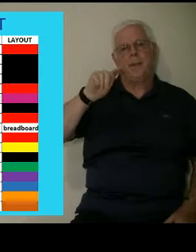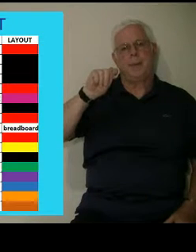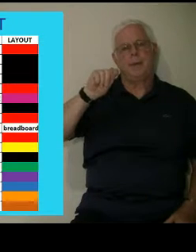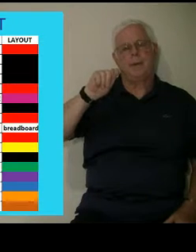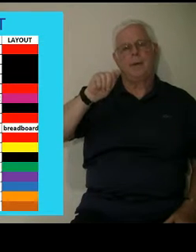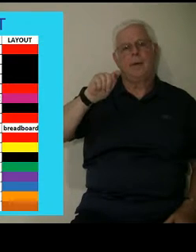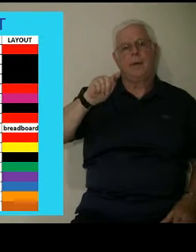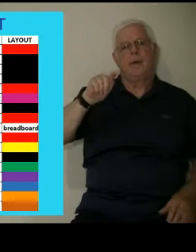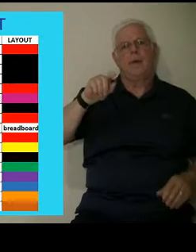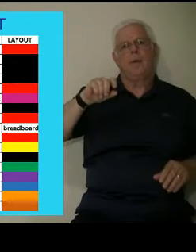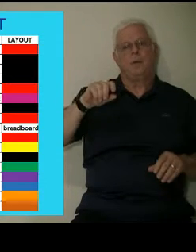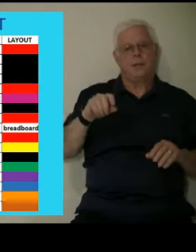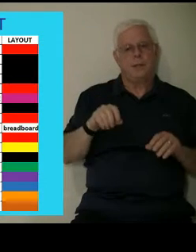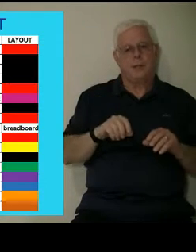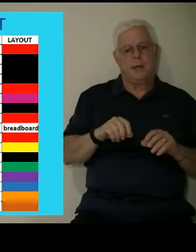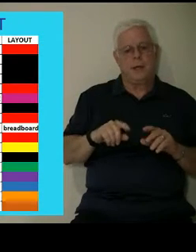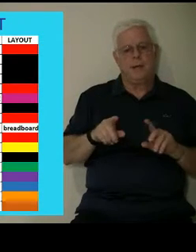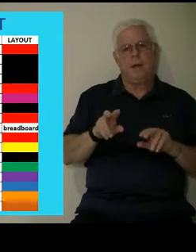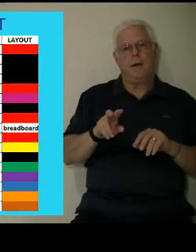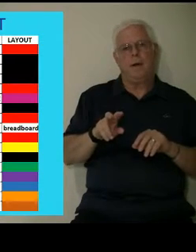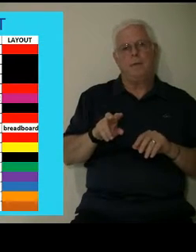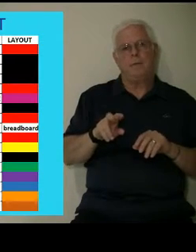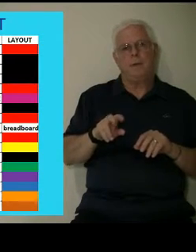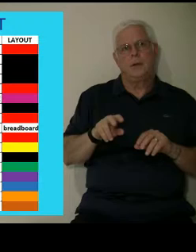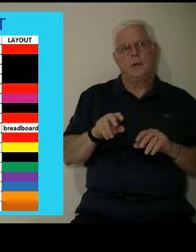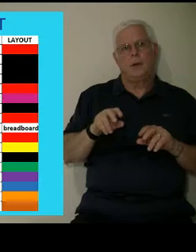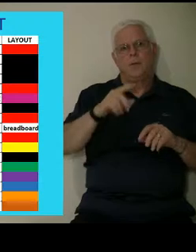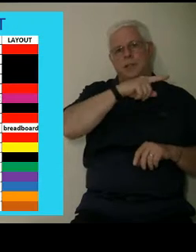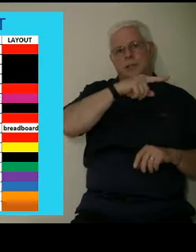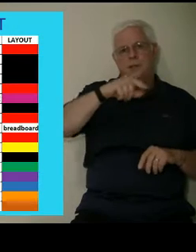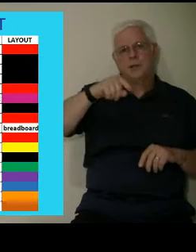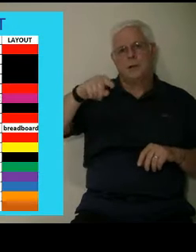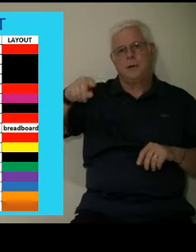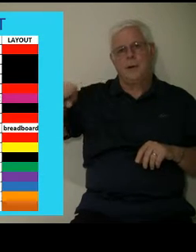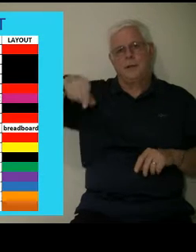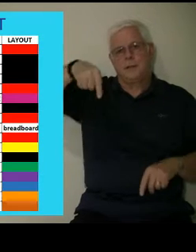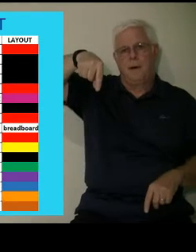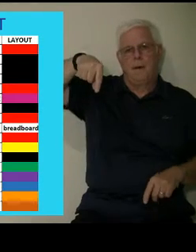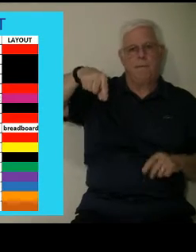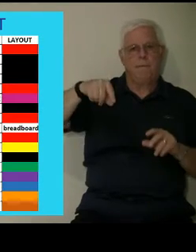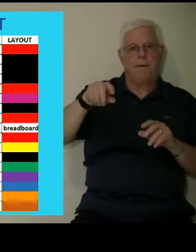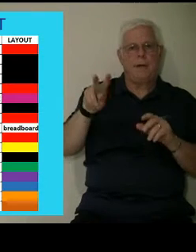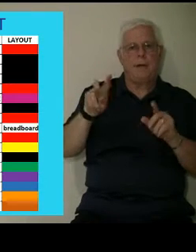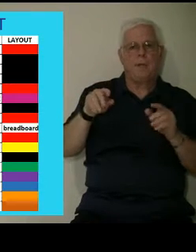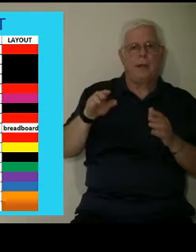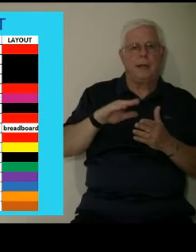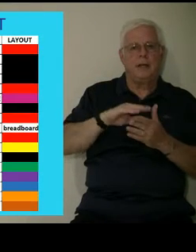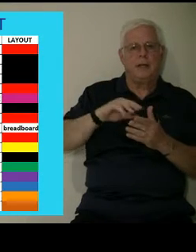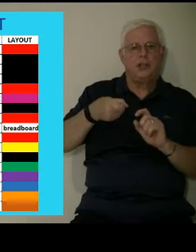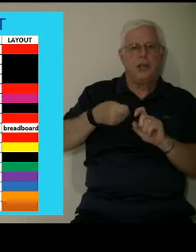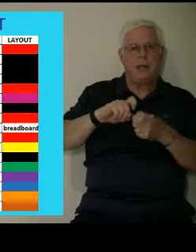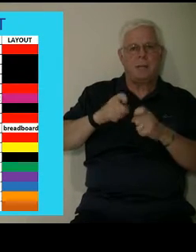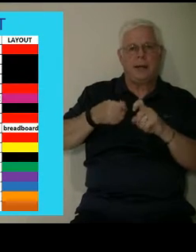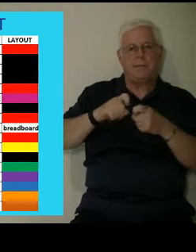potentiometer, which is a resistor that is variable. It can change back and